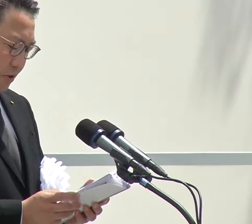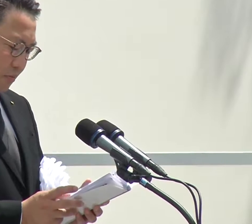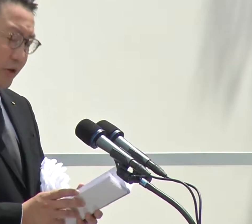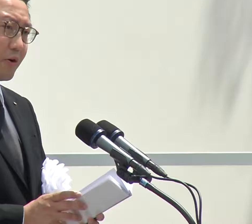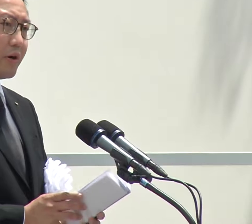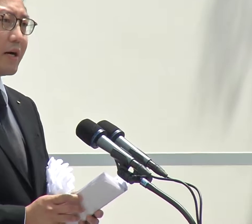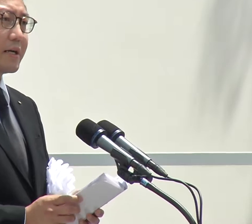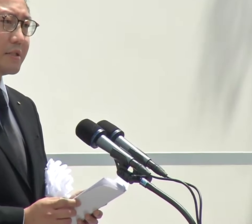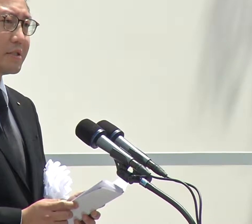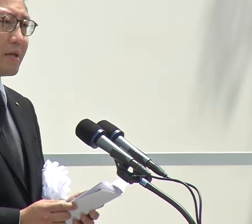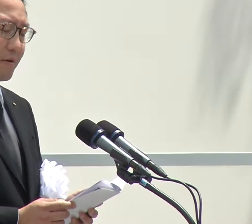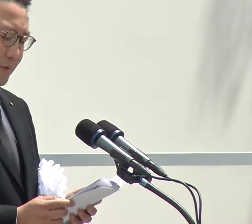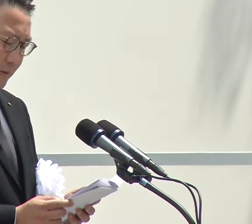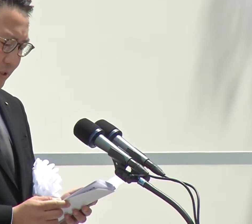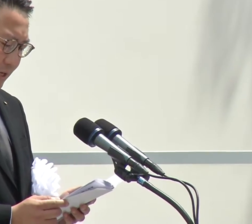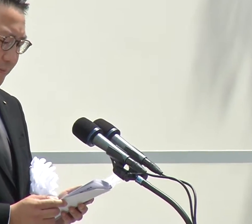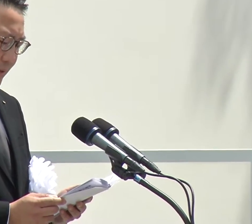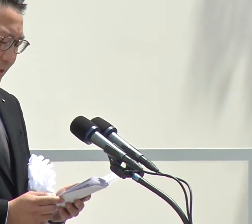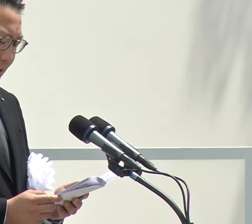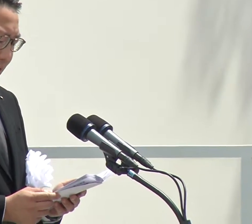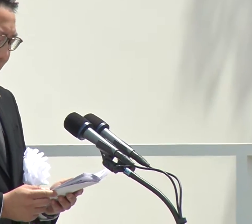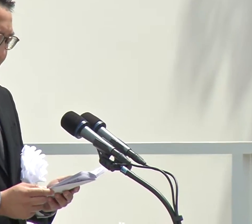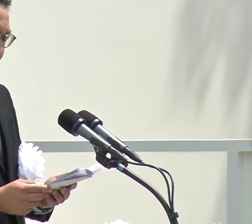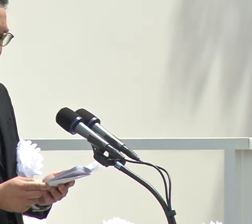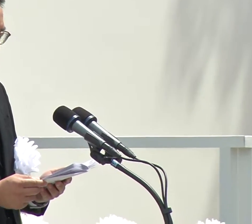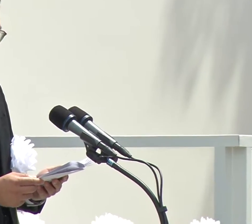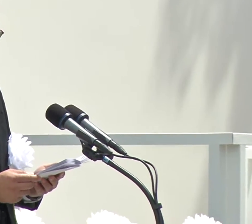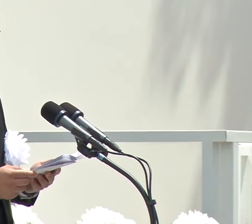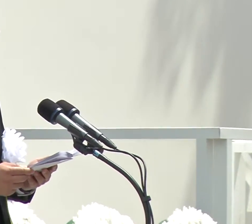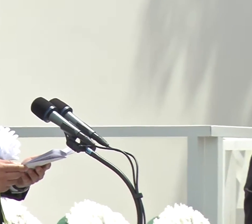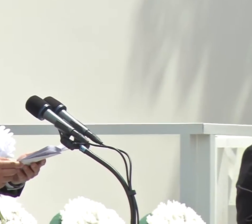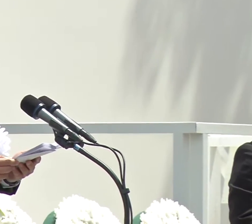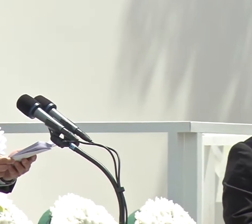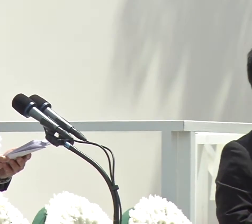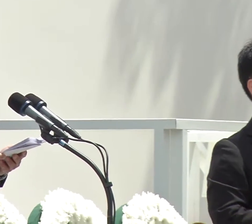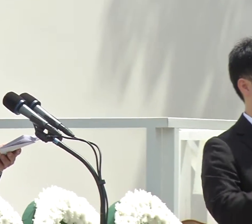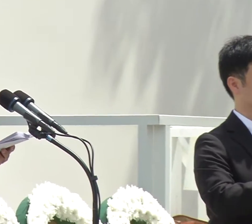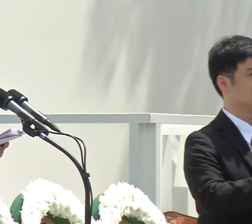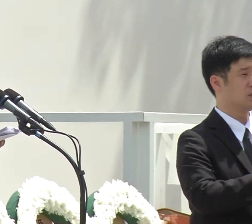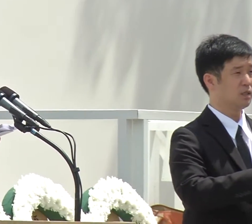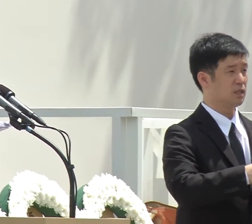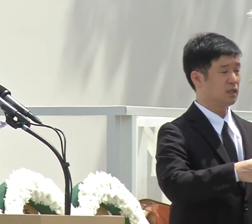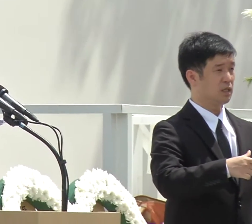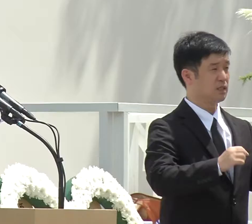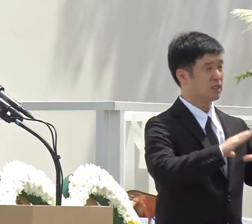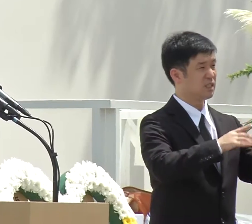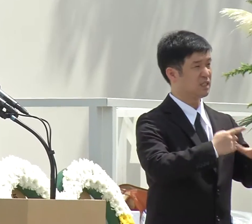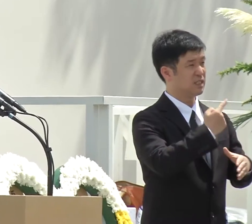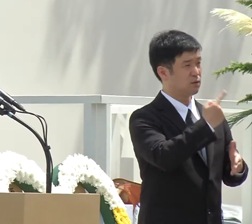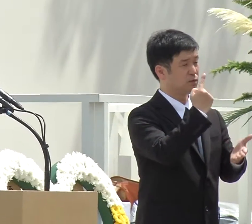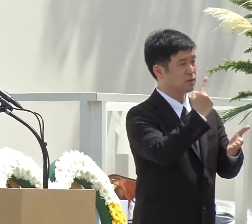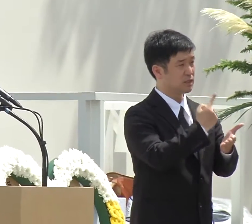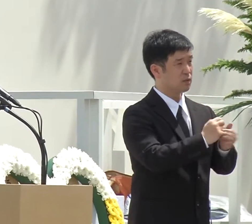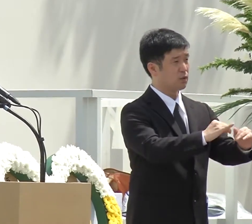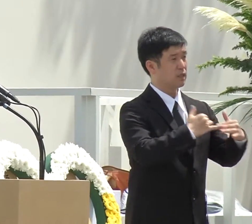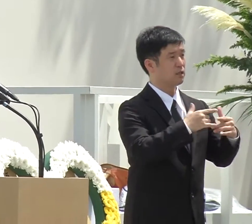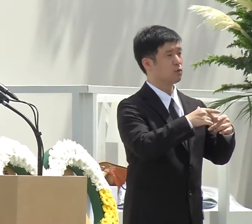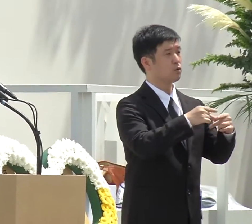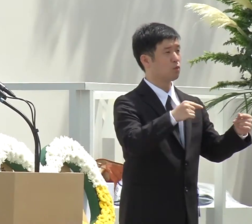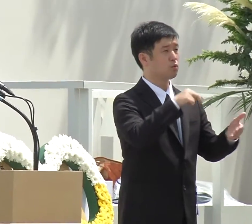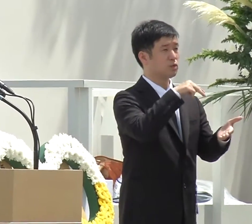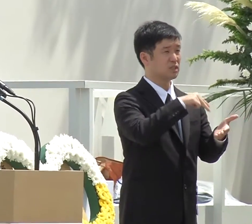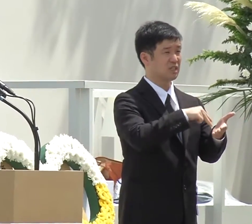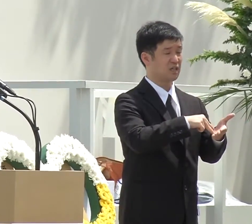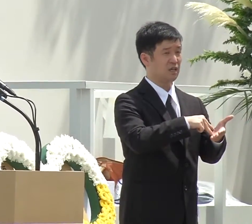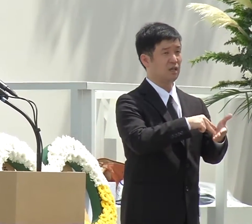of Nagasaki to make Nagasaki the last A-bombed city. As the only country to have